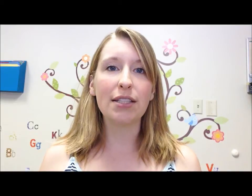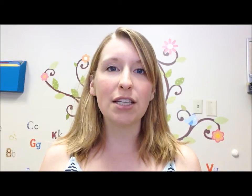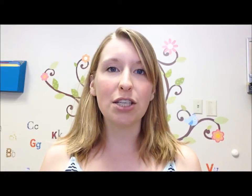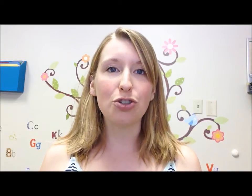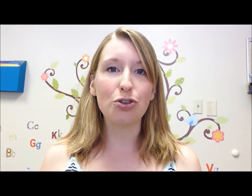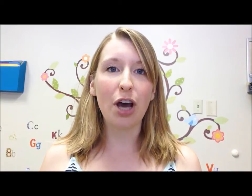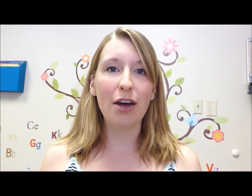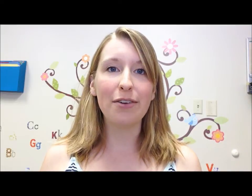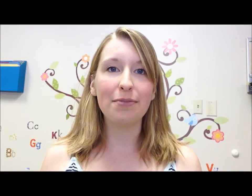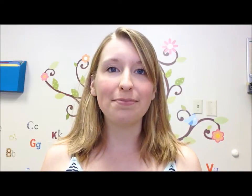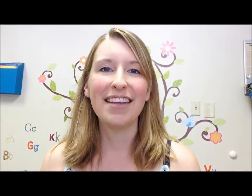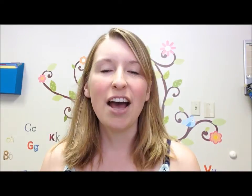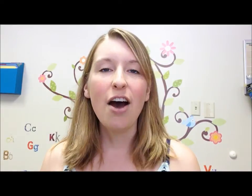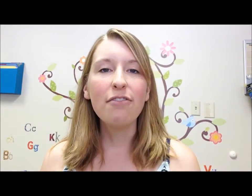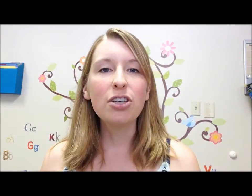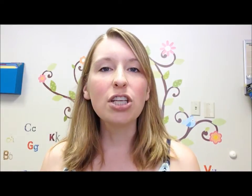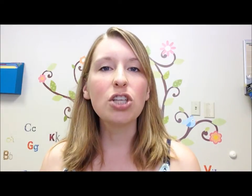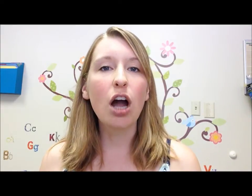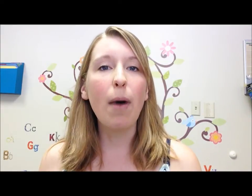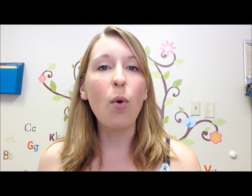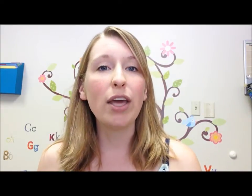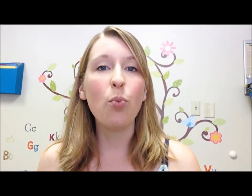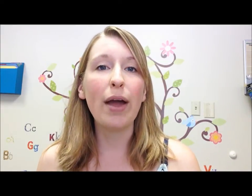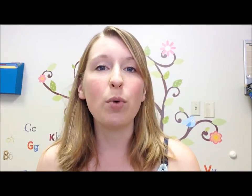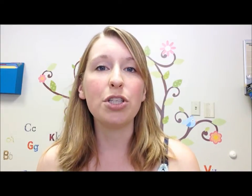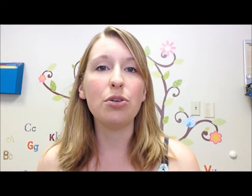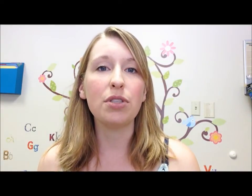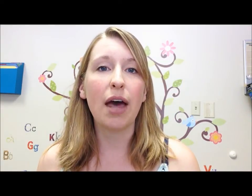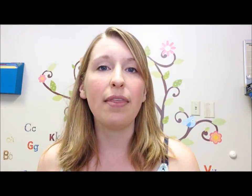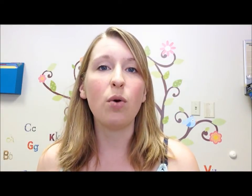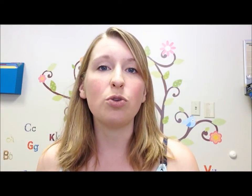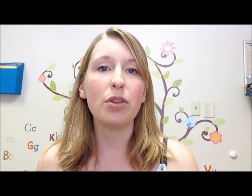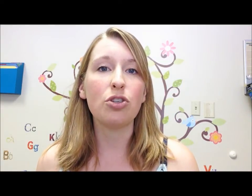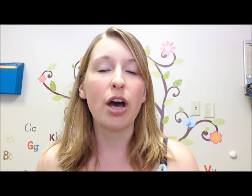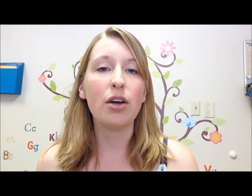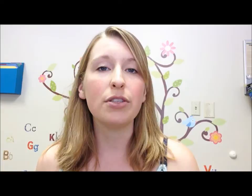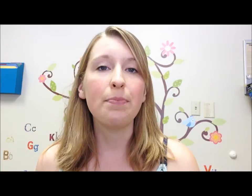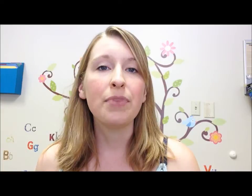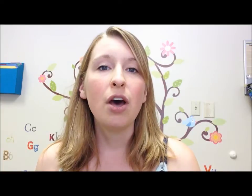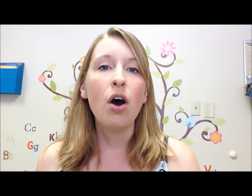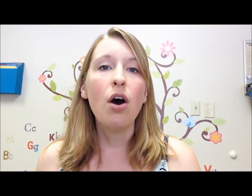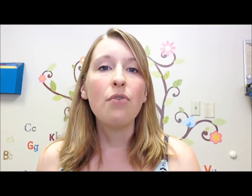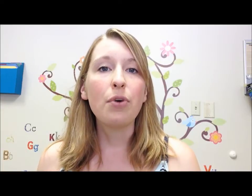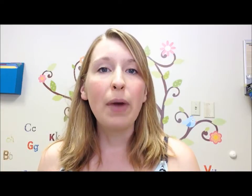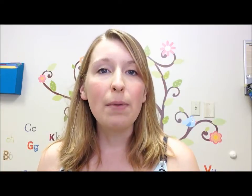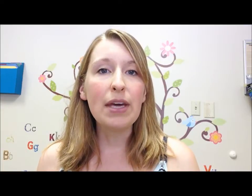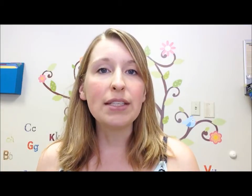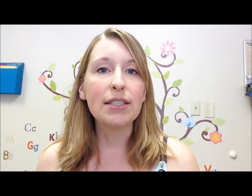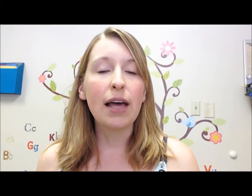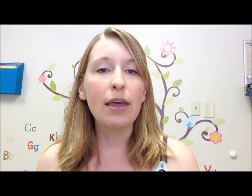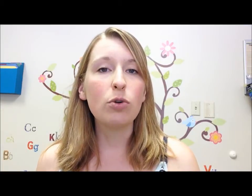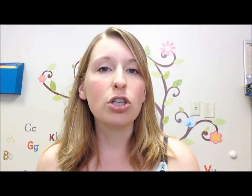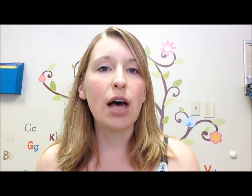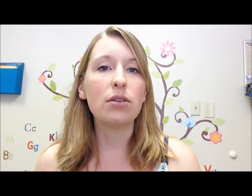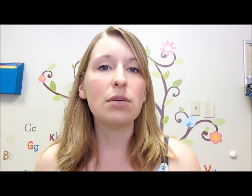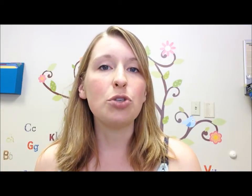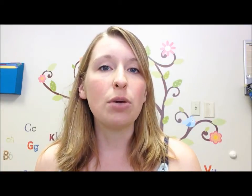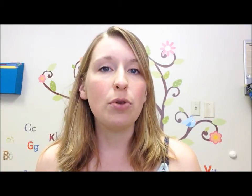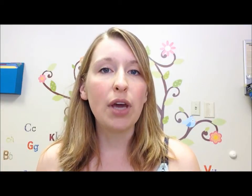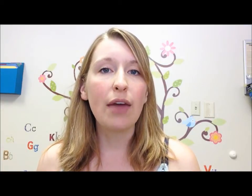teach your child. First, let's talk about why you might want to use sign language with a child. For babies, sign language allows them to communicate their